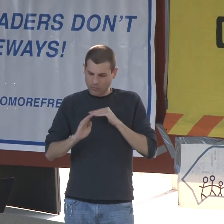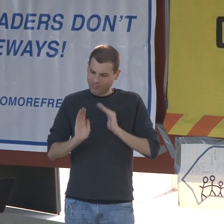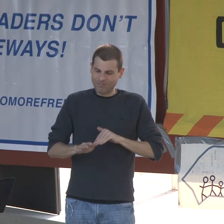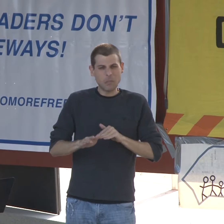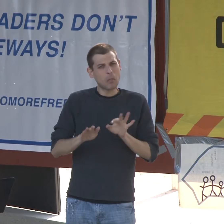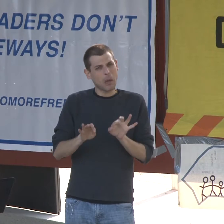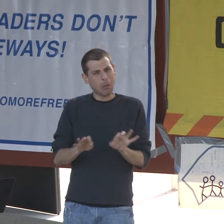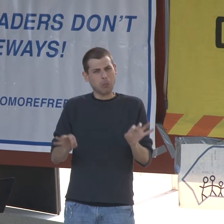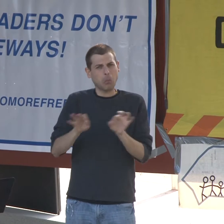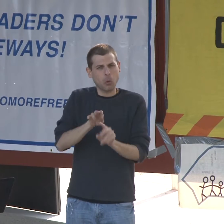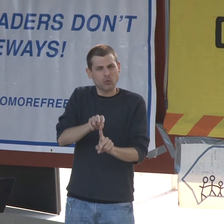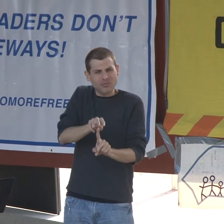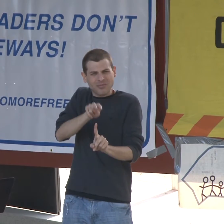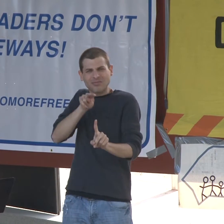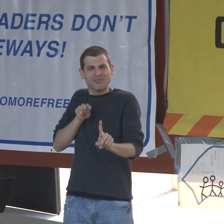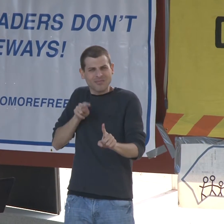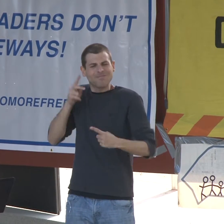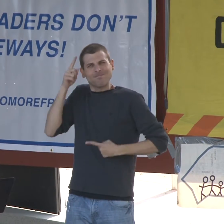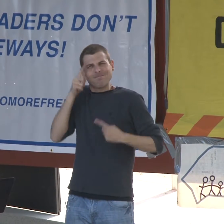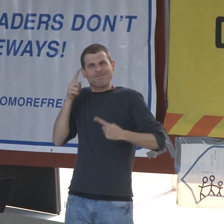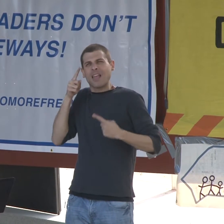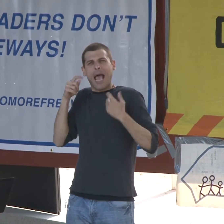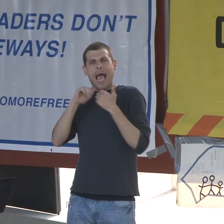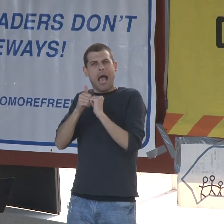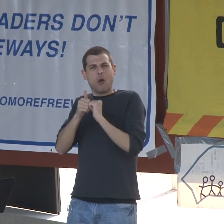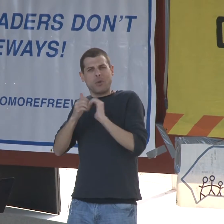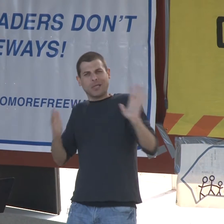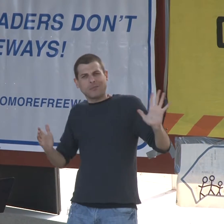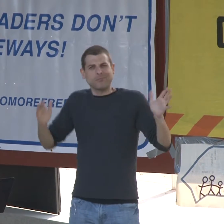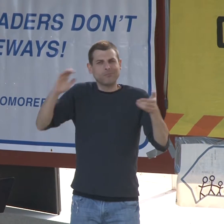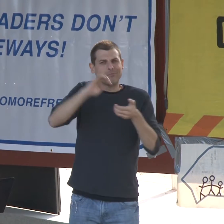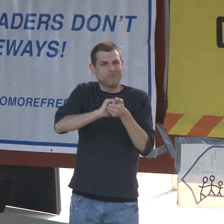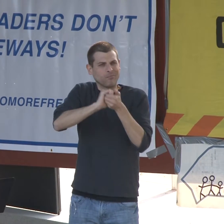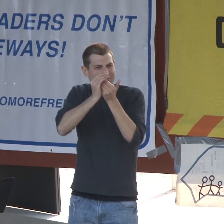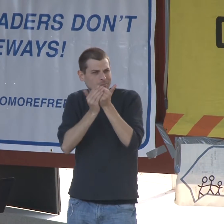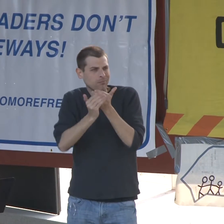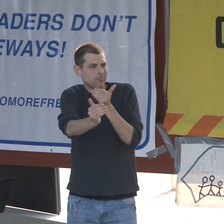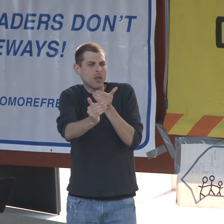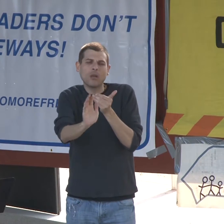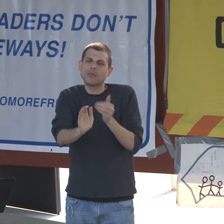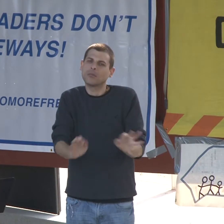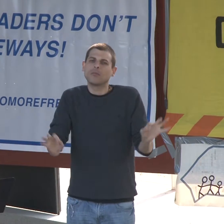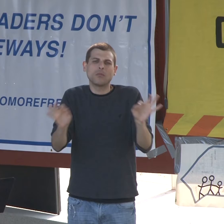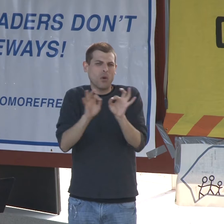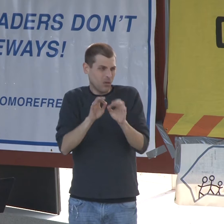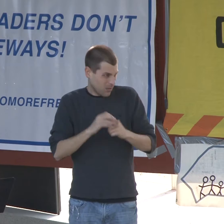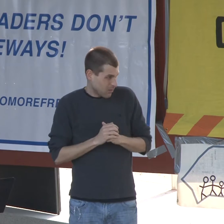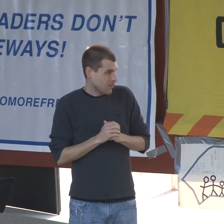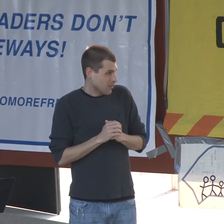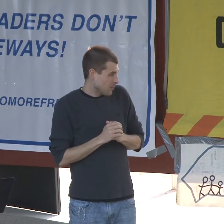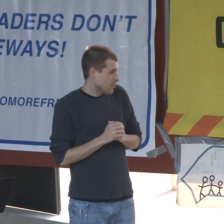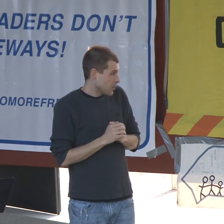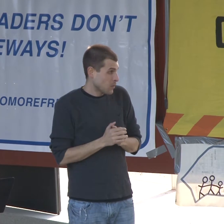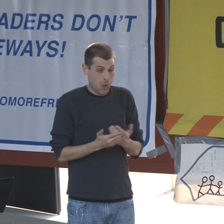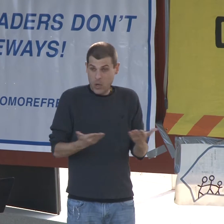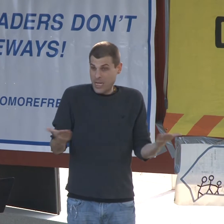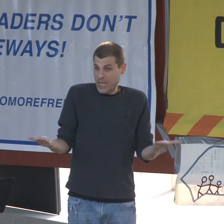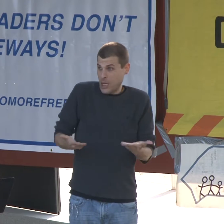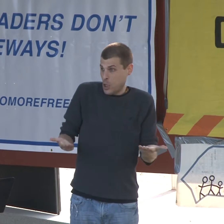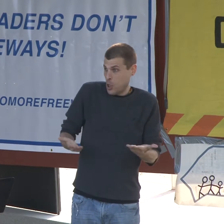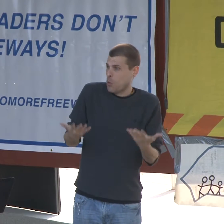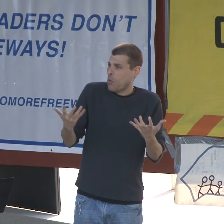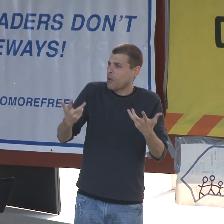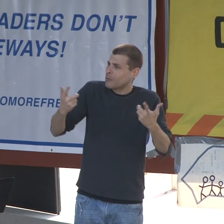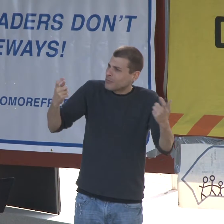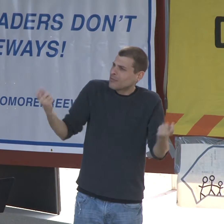with moral clarity about what our future must hold and how we must work together. And in that framework, we're here to celebrate